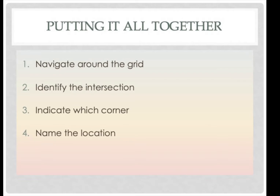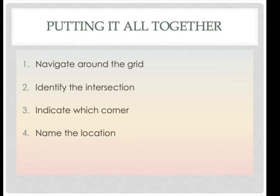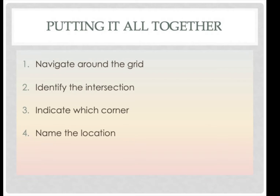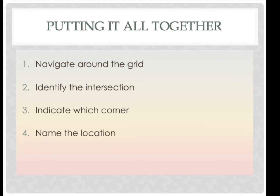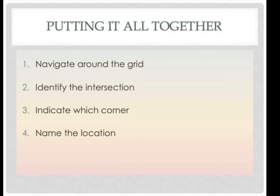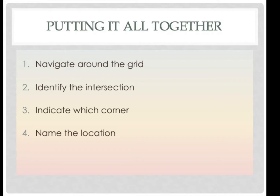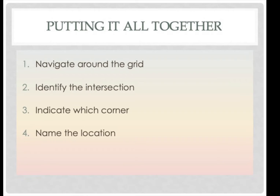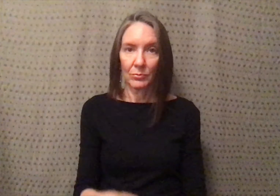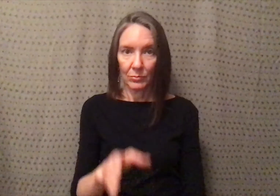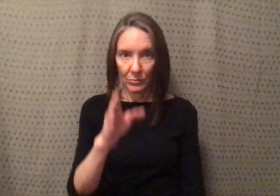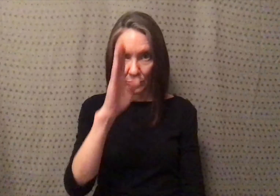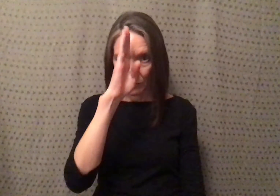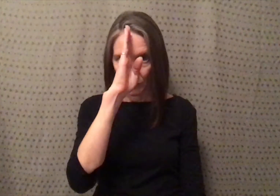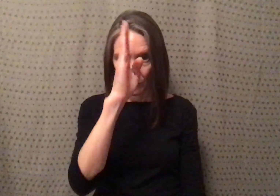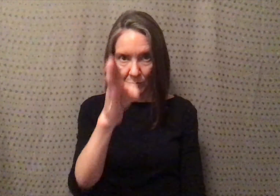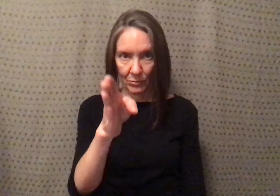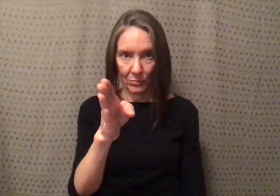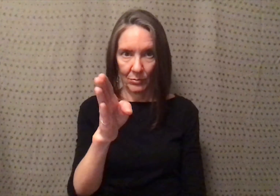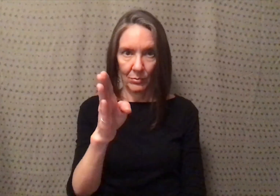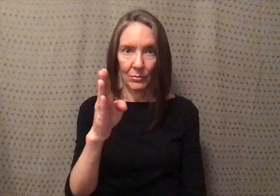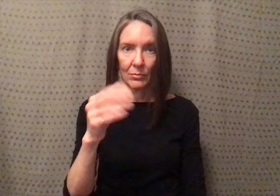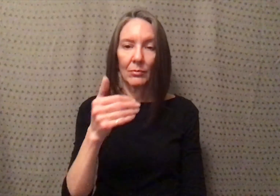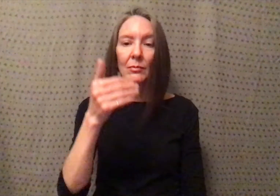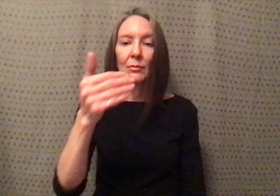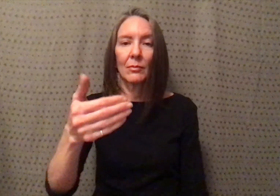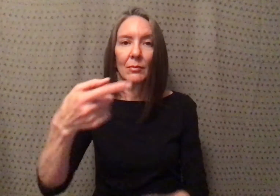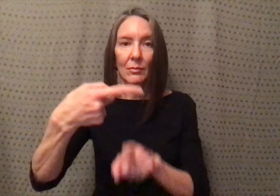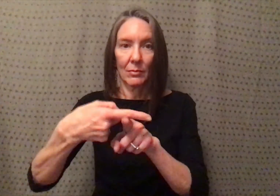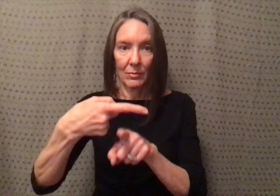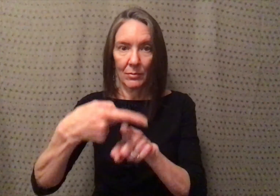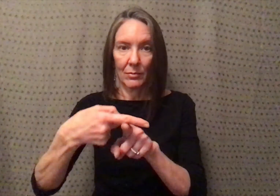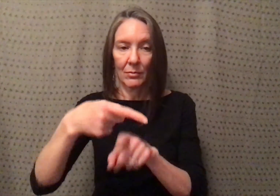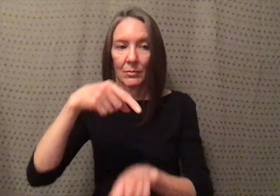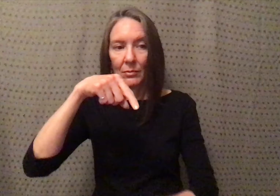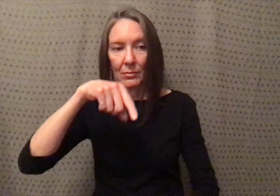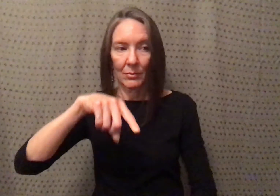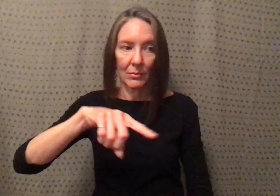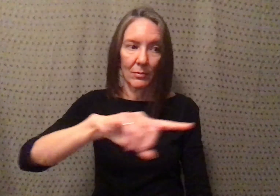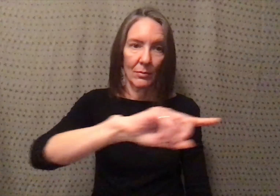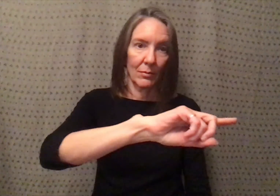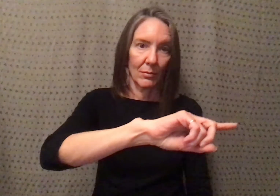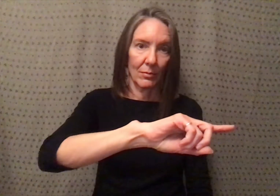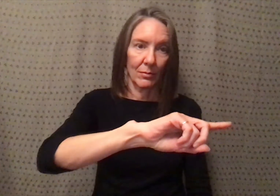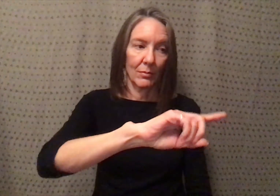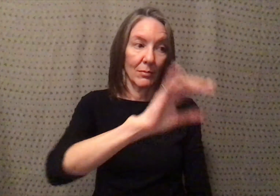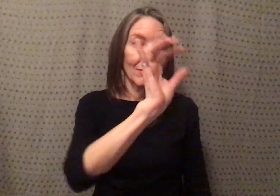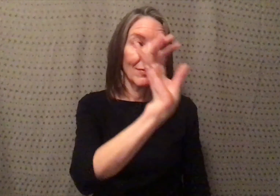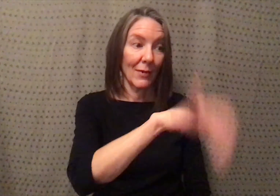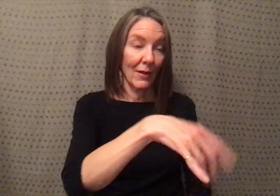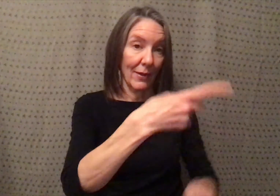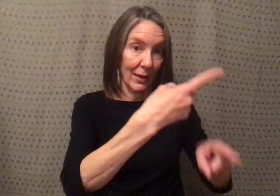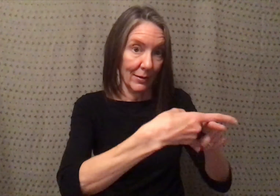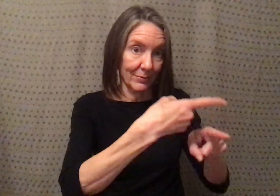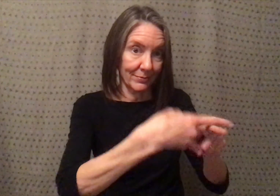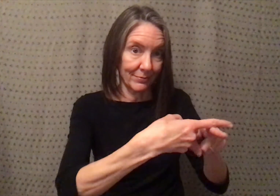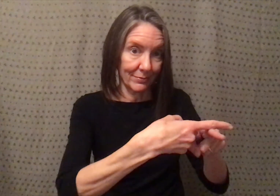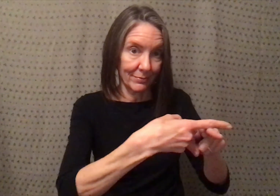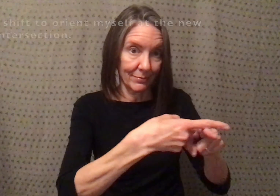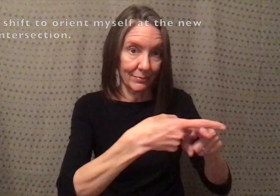the corner. Go straight to the next intersection. Take a left. At that